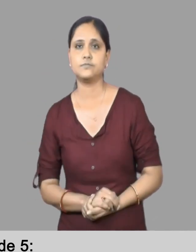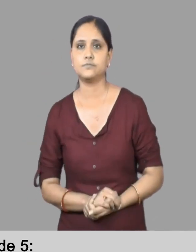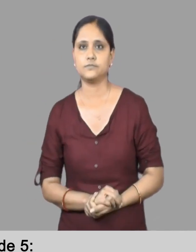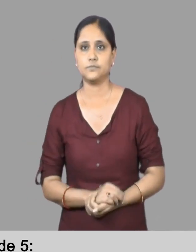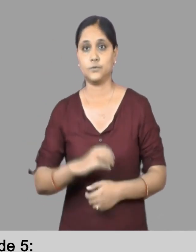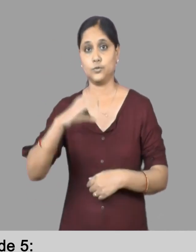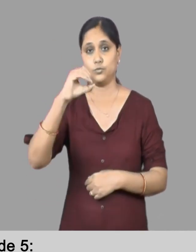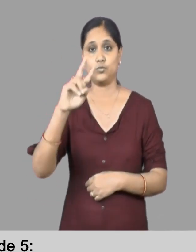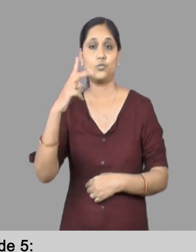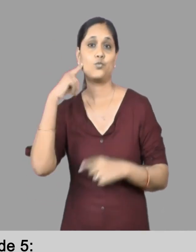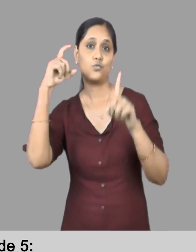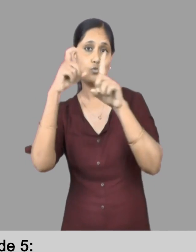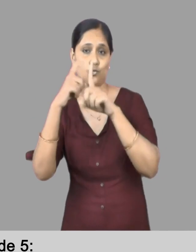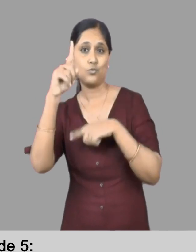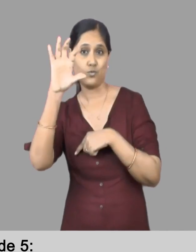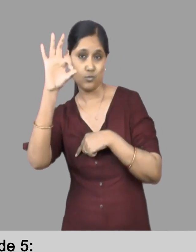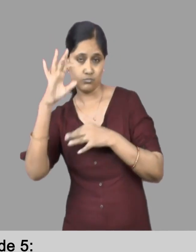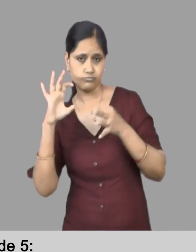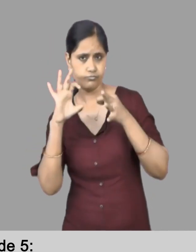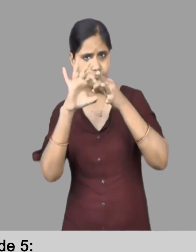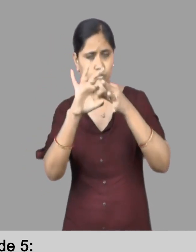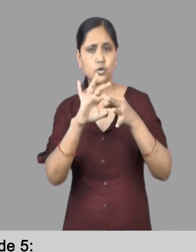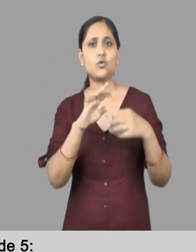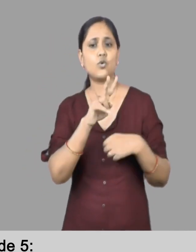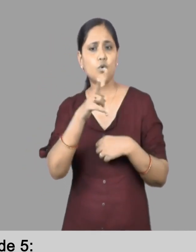Point 1. Prominent display,